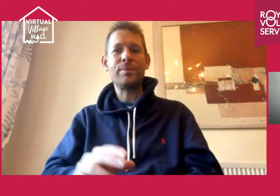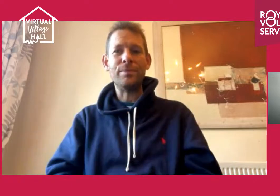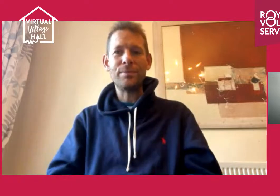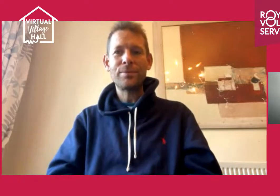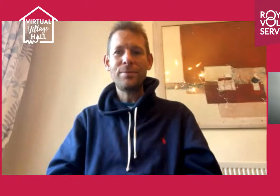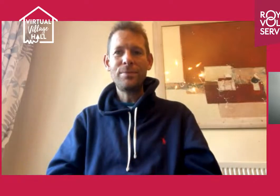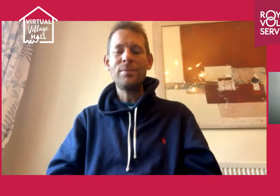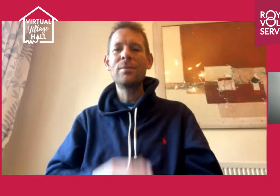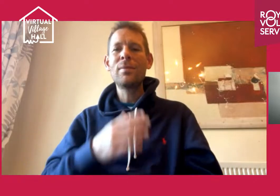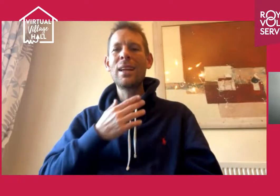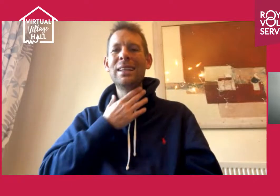it meanders.